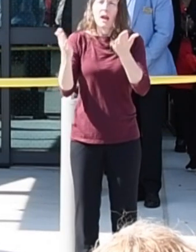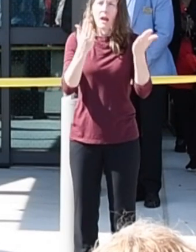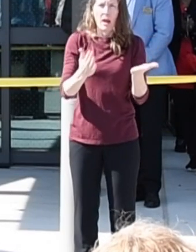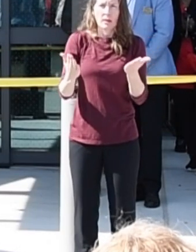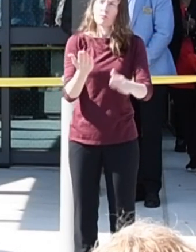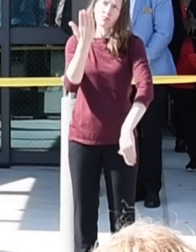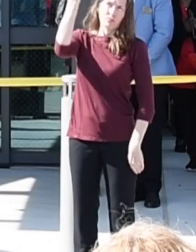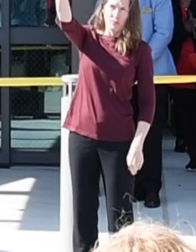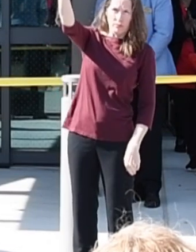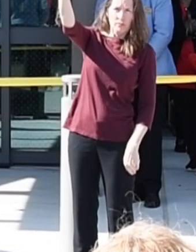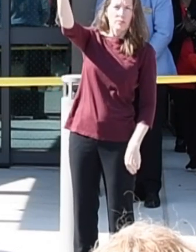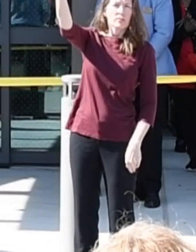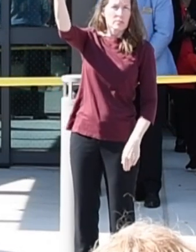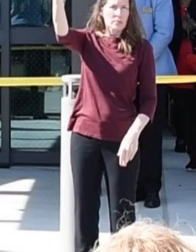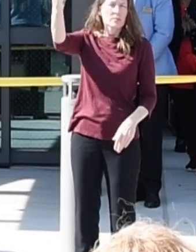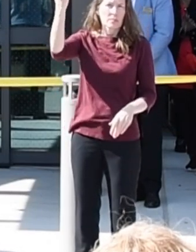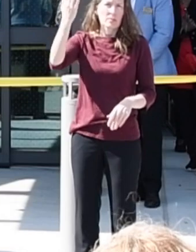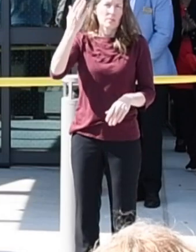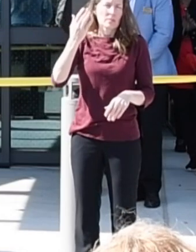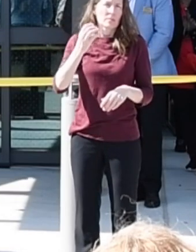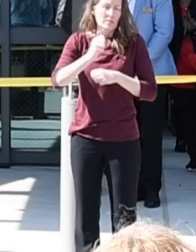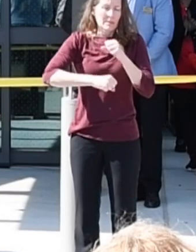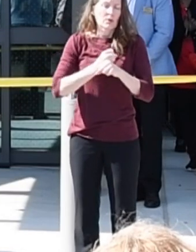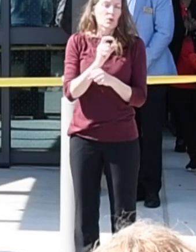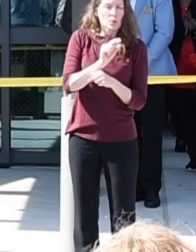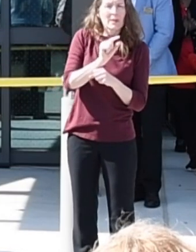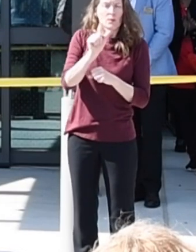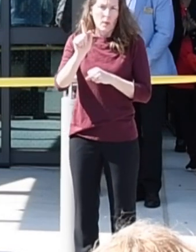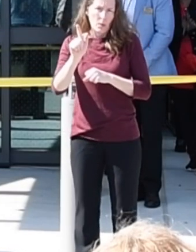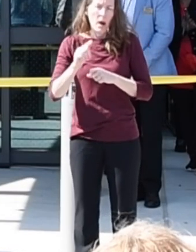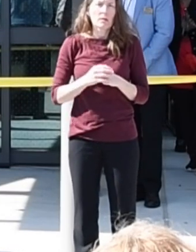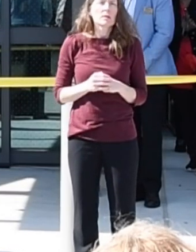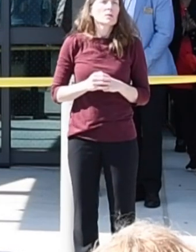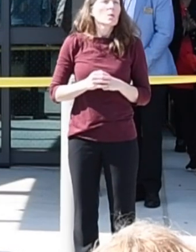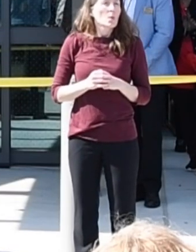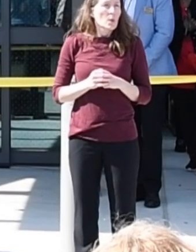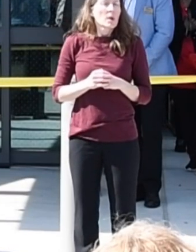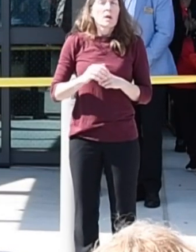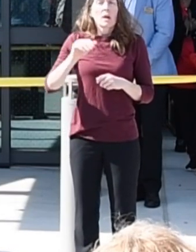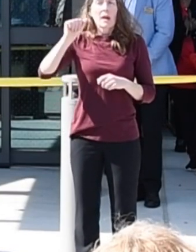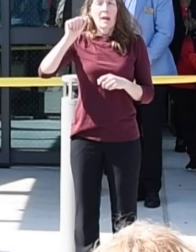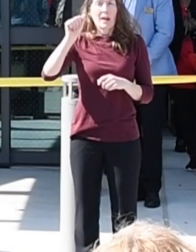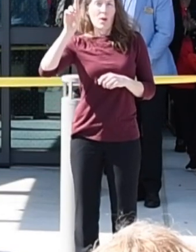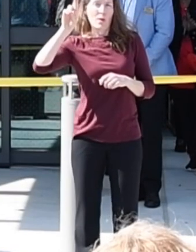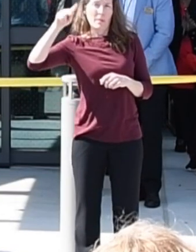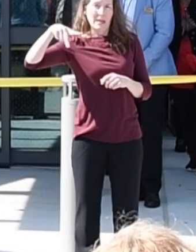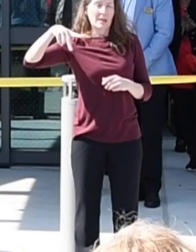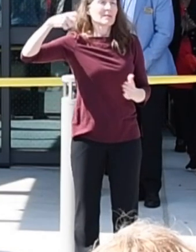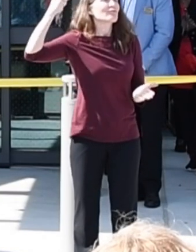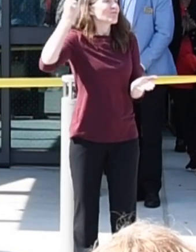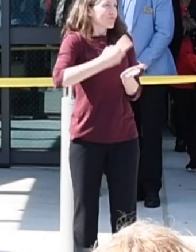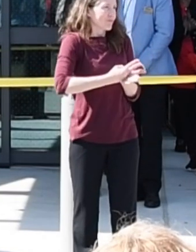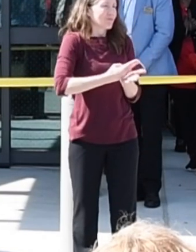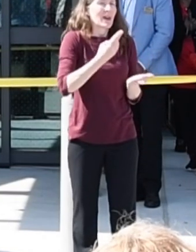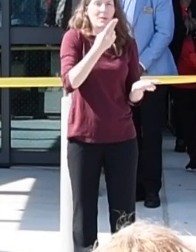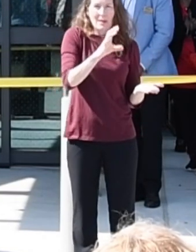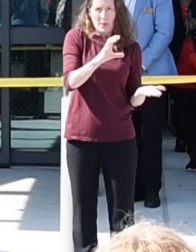in 2021. Howard County was approved by the AARP in